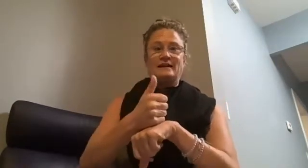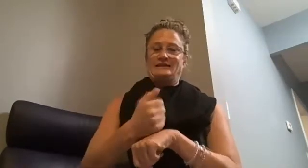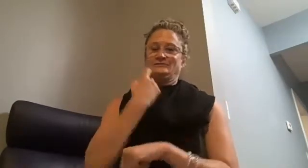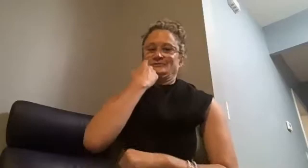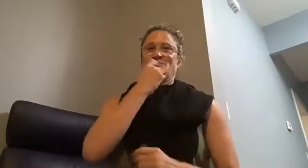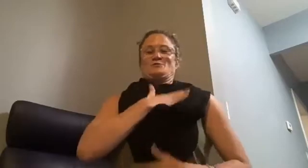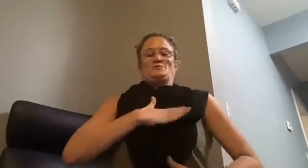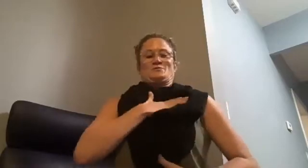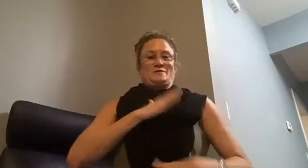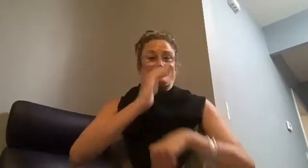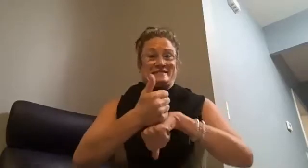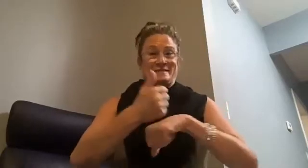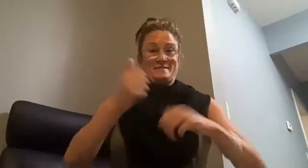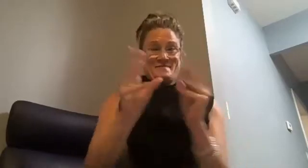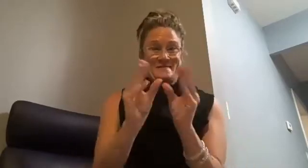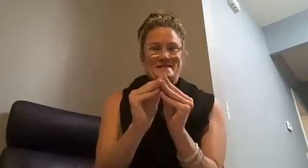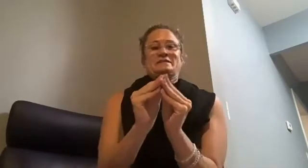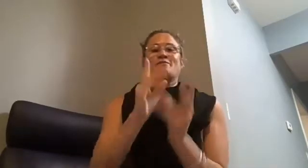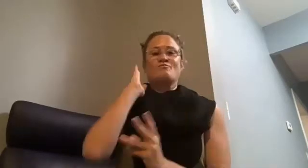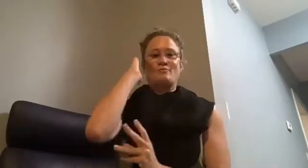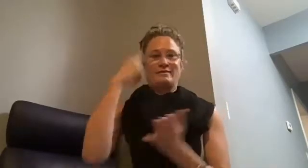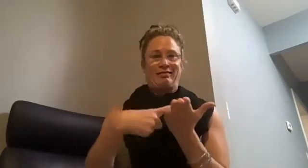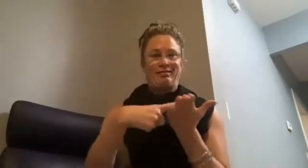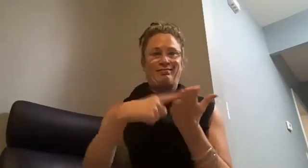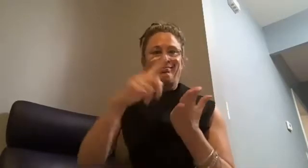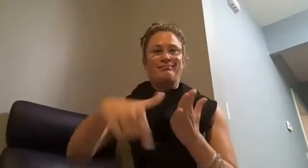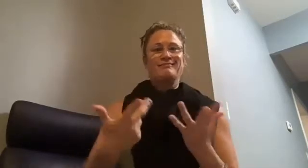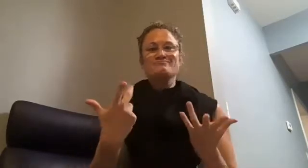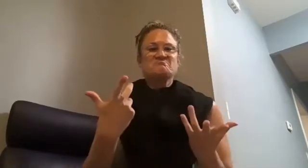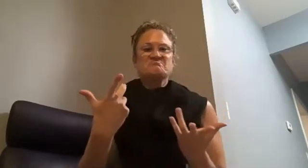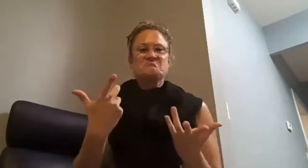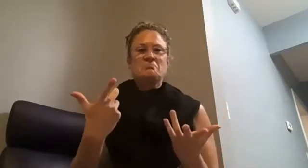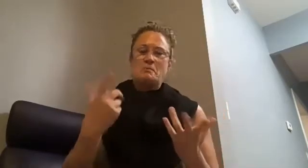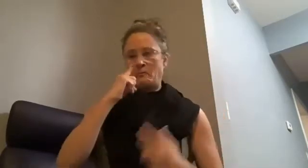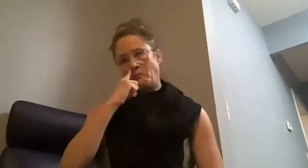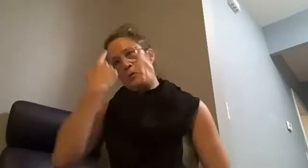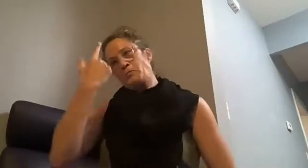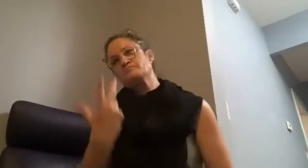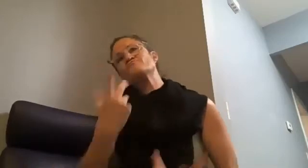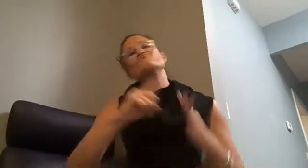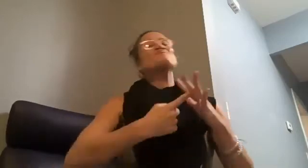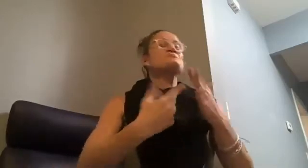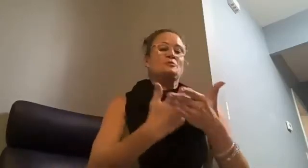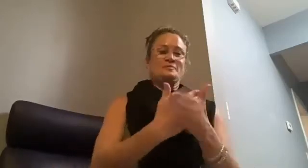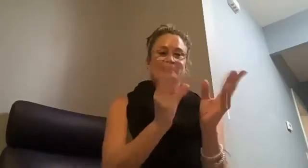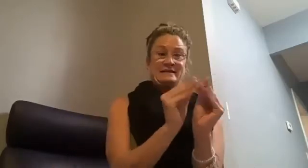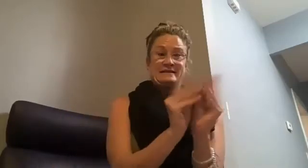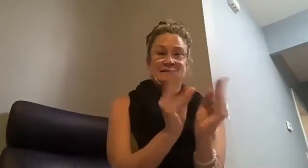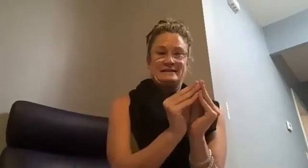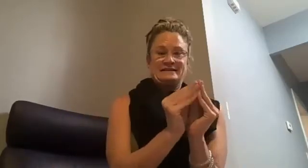which I'll get into in a bit. There's really nothing noble about it. I just tend to get bored and start new meetings. They're also generally suspiciously very